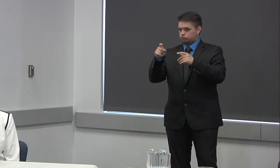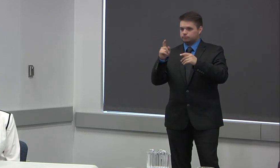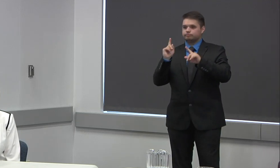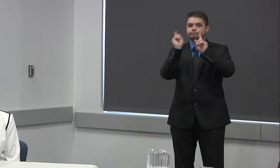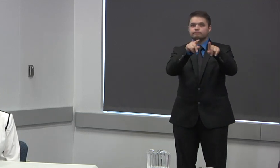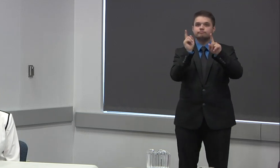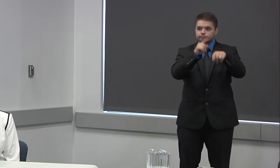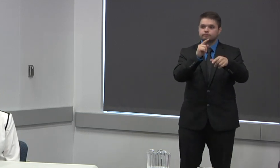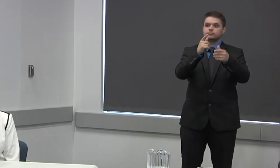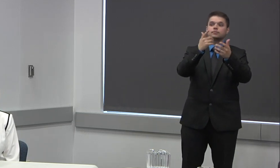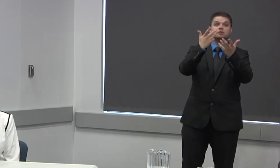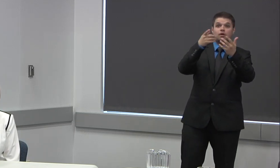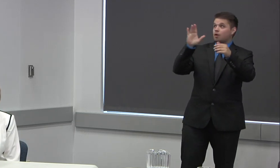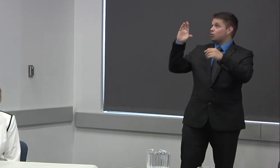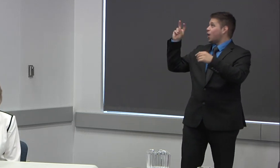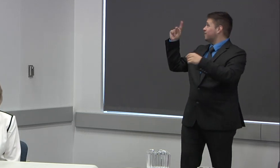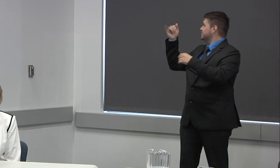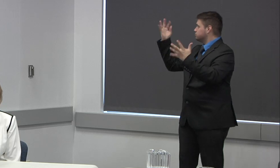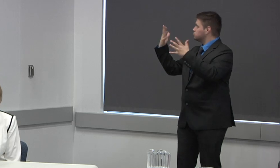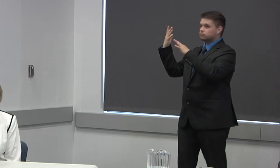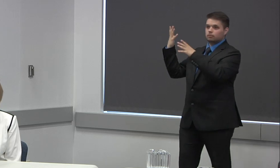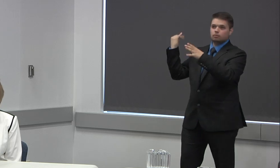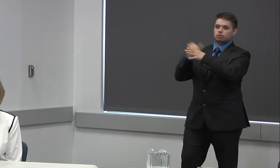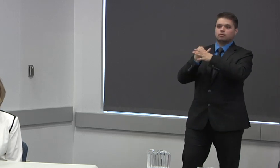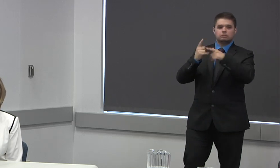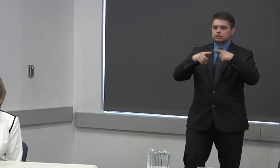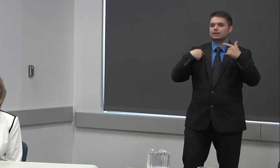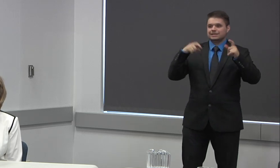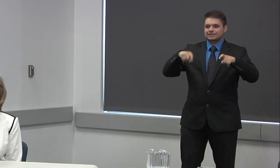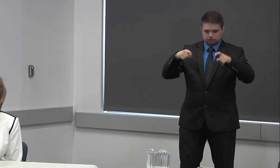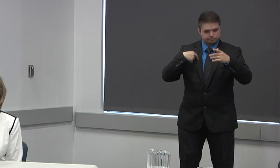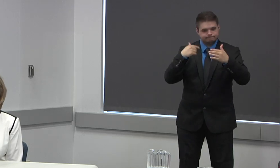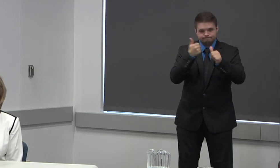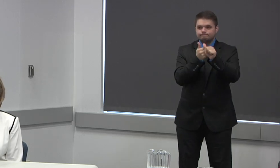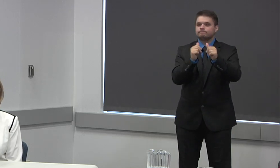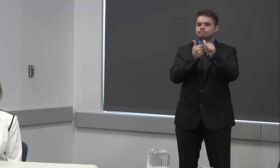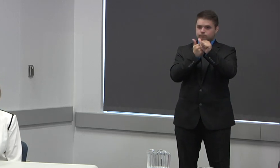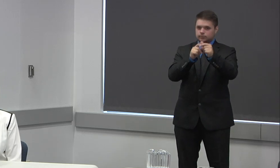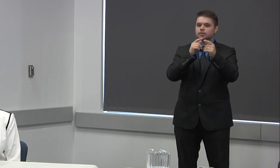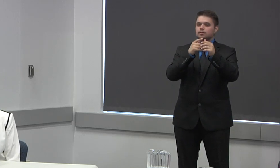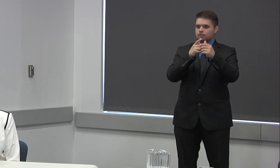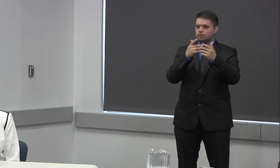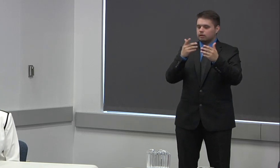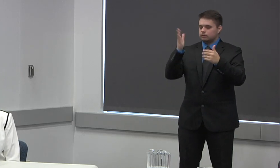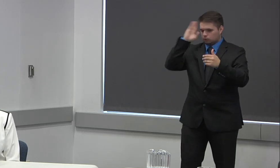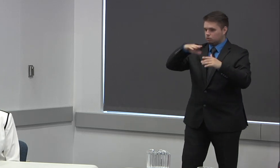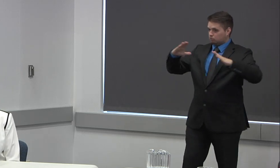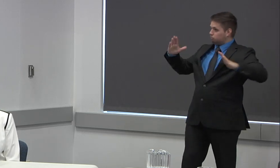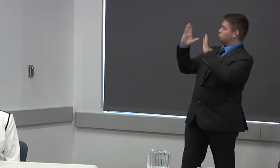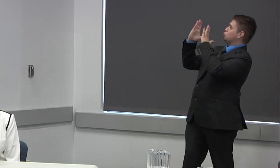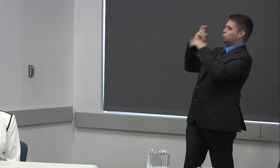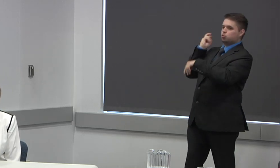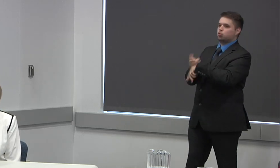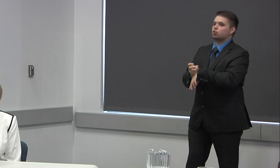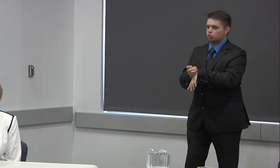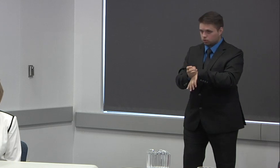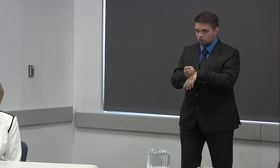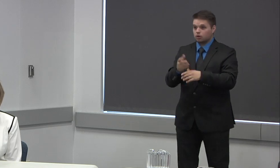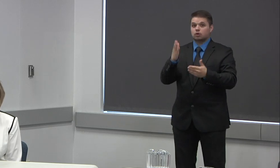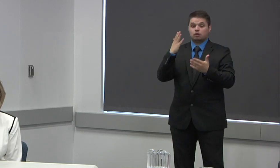it's appropriate to address those such that patients' health conditions don't reach a point such that